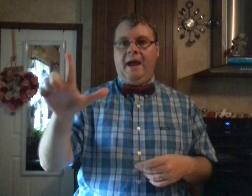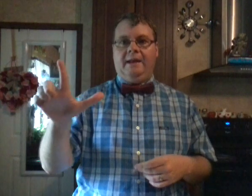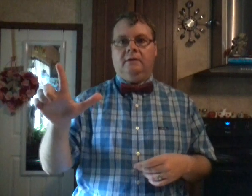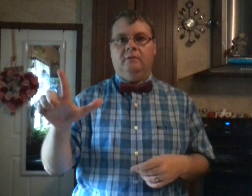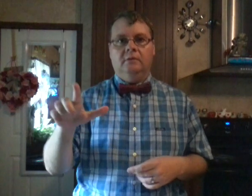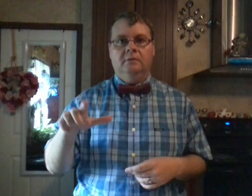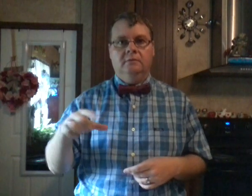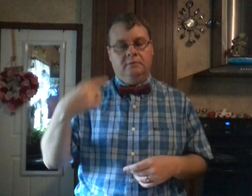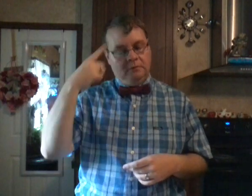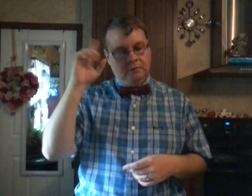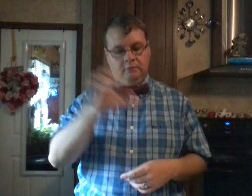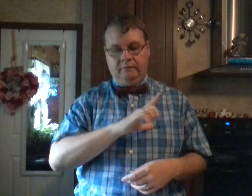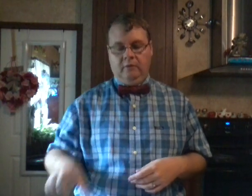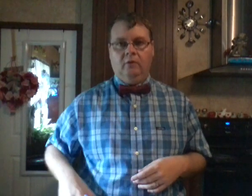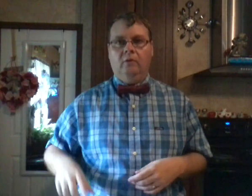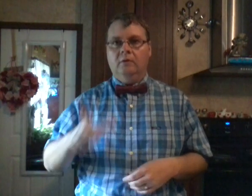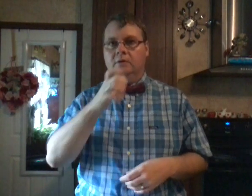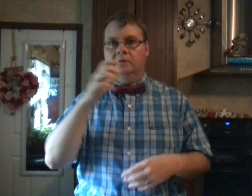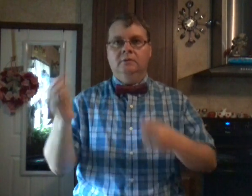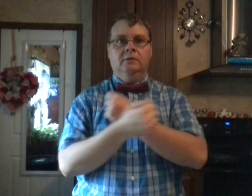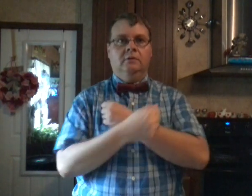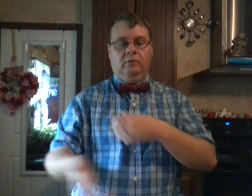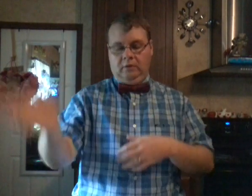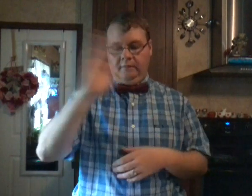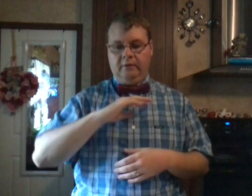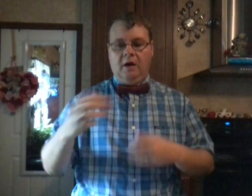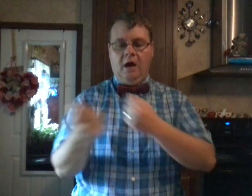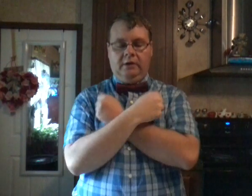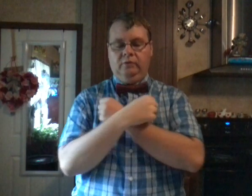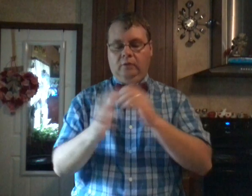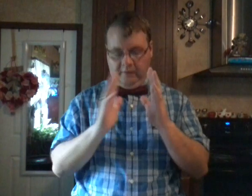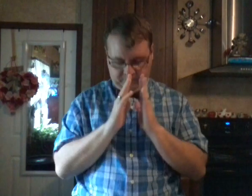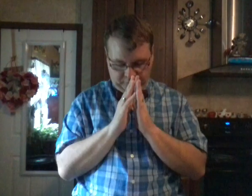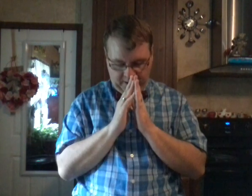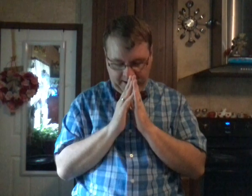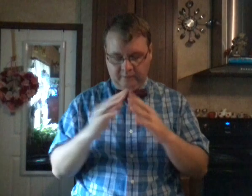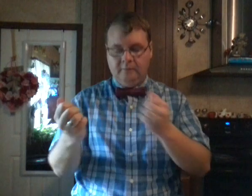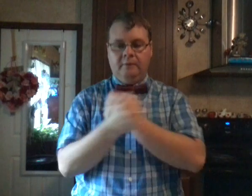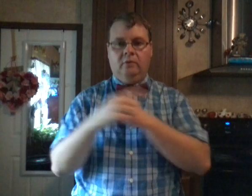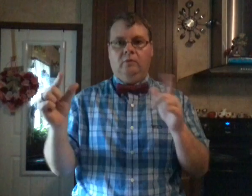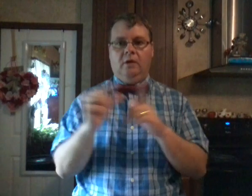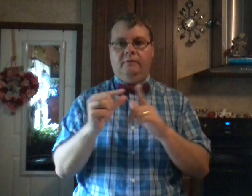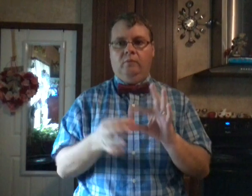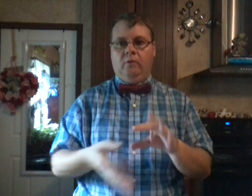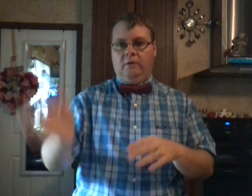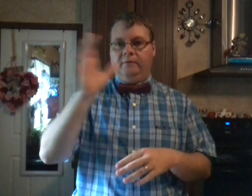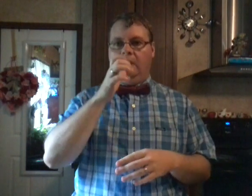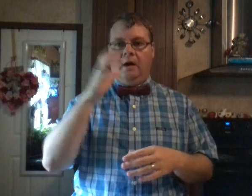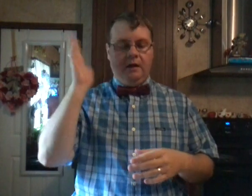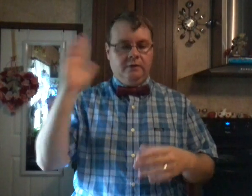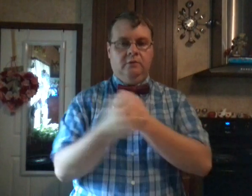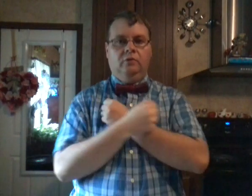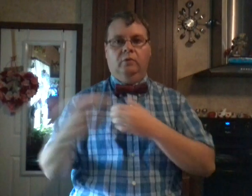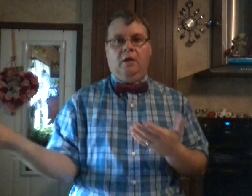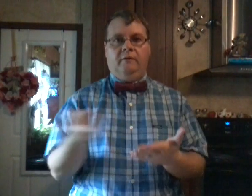radical for the lord who love god who love prayer who love the word of god who will